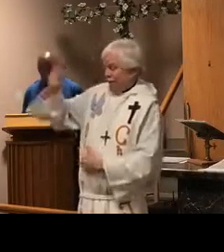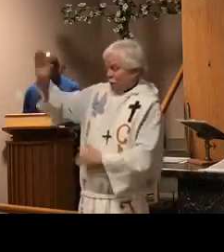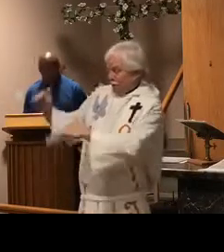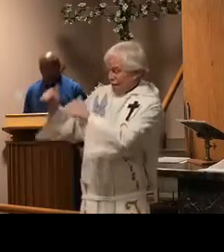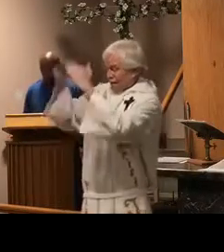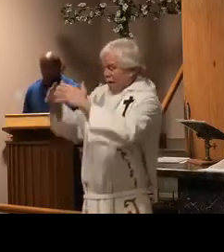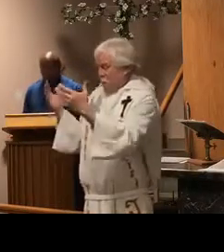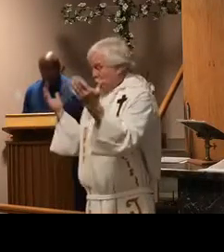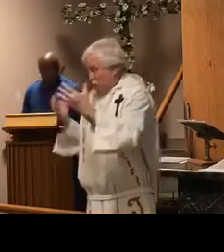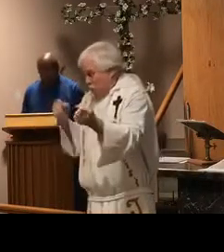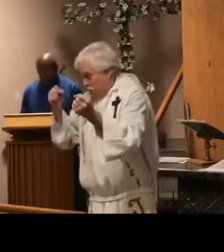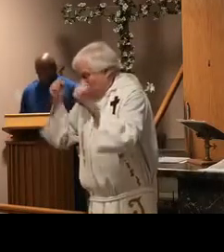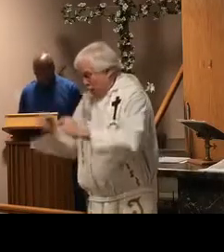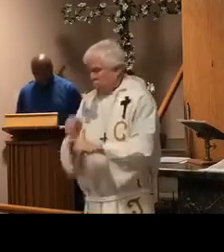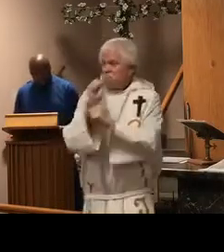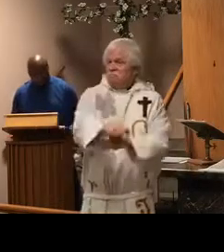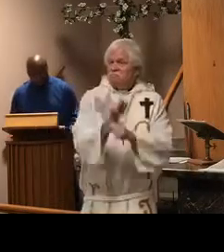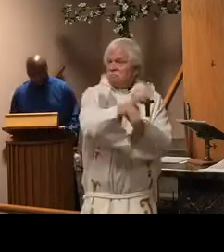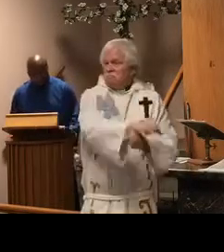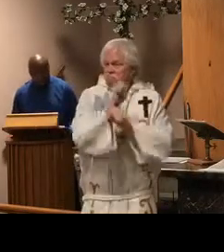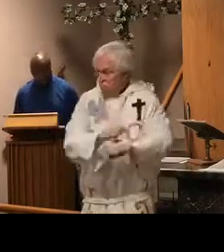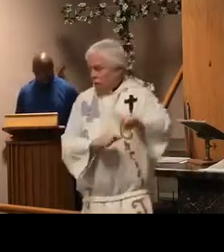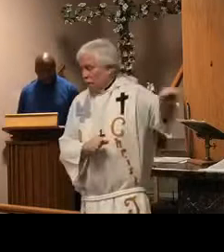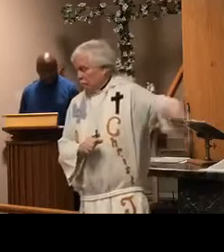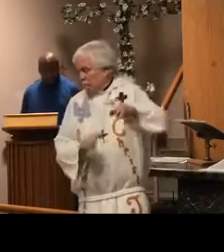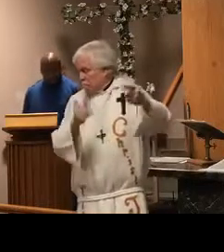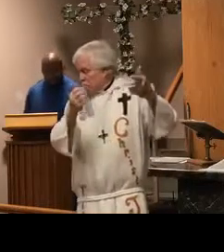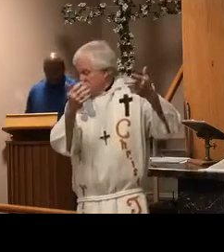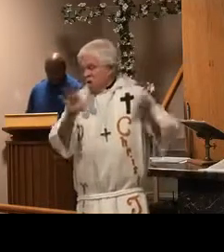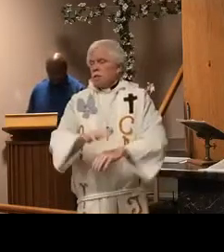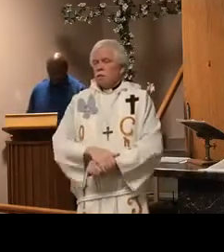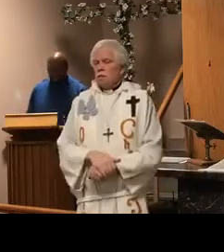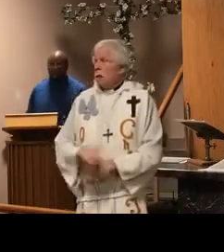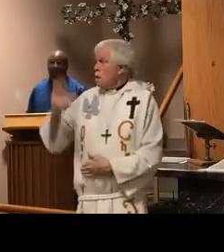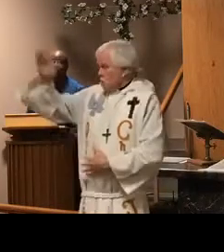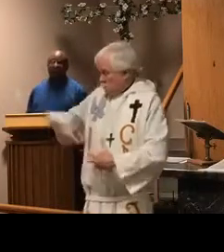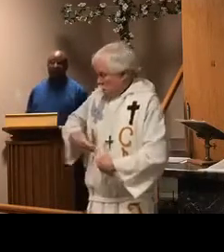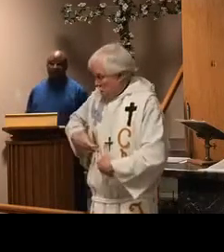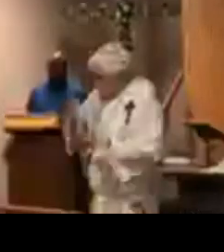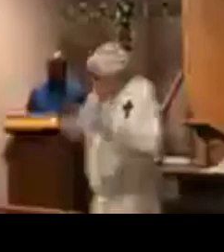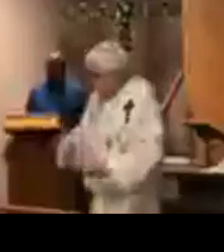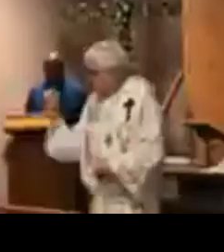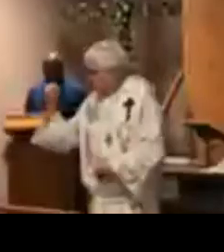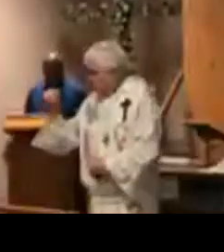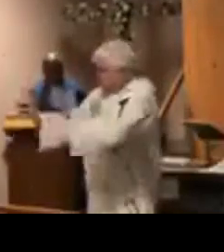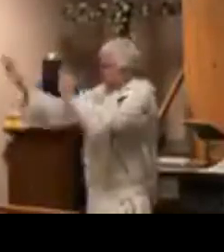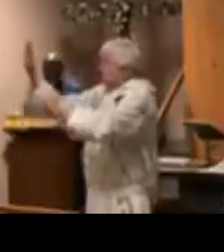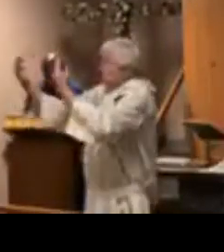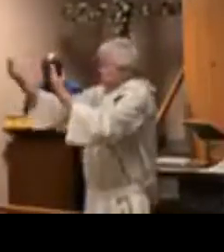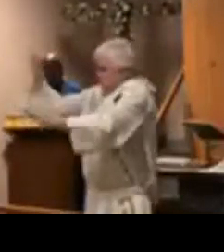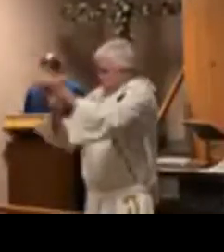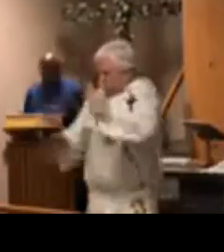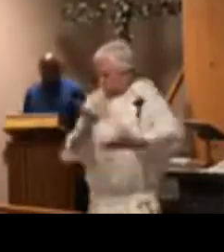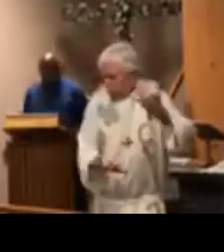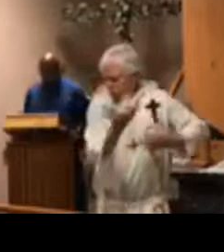but by your exalted greatness, you truly defeated them. Your anger is as a fire